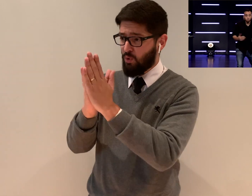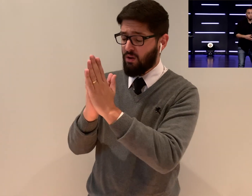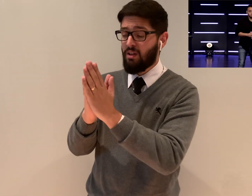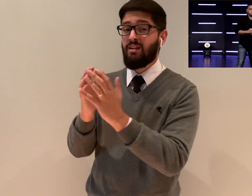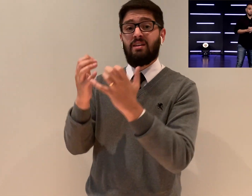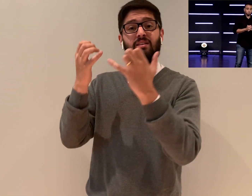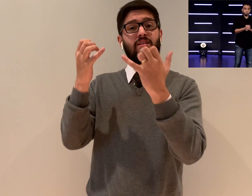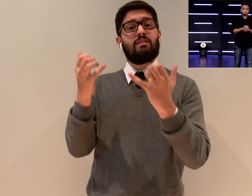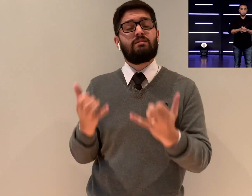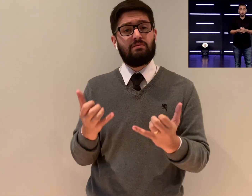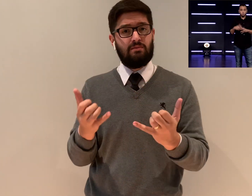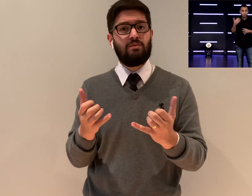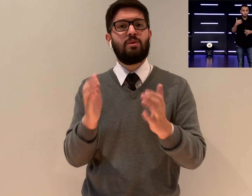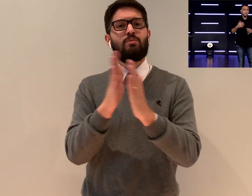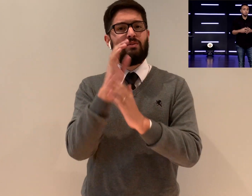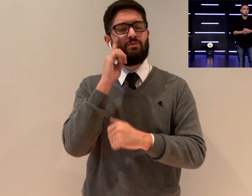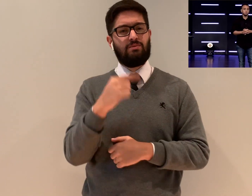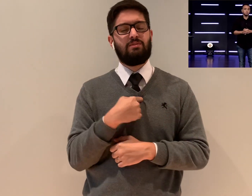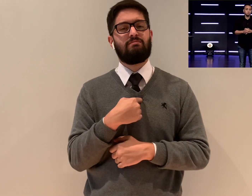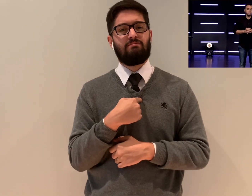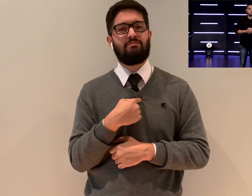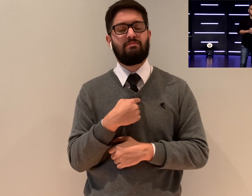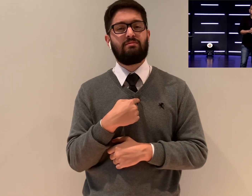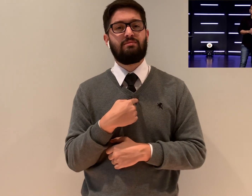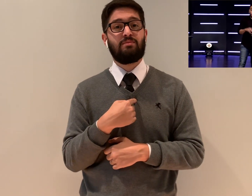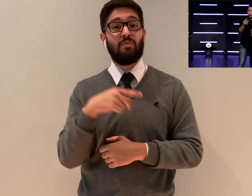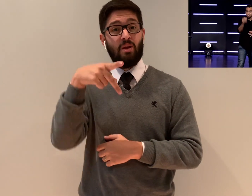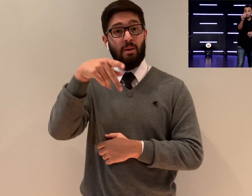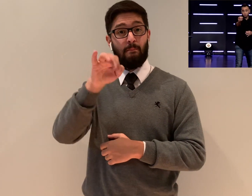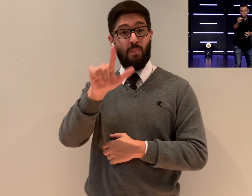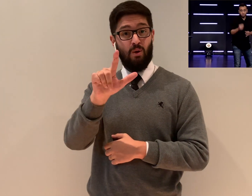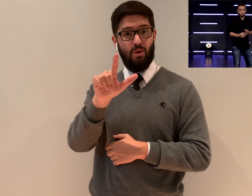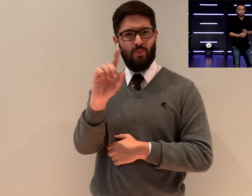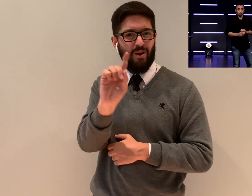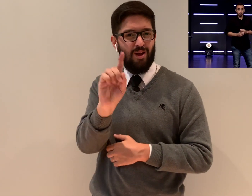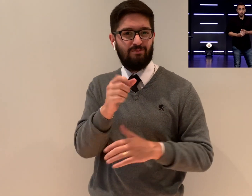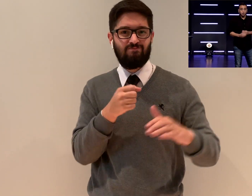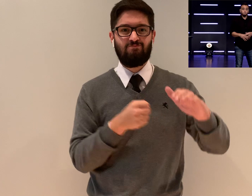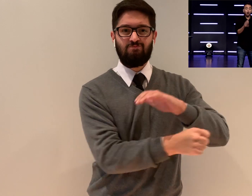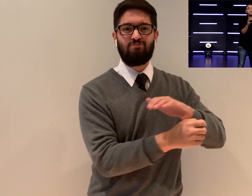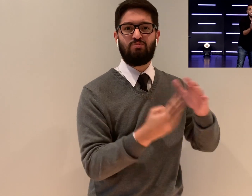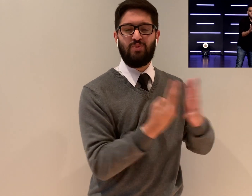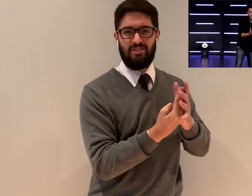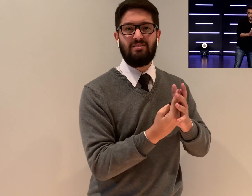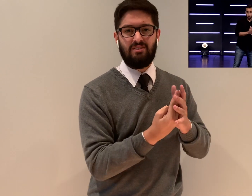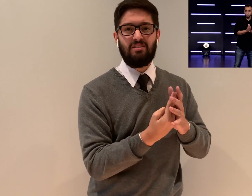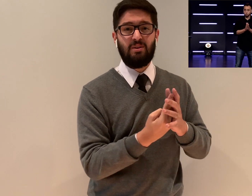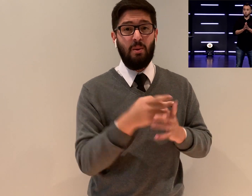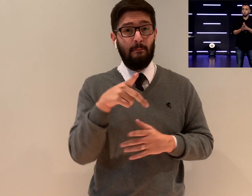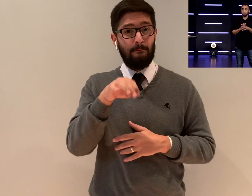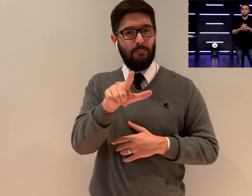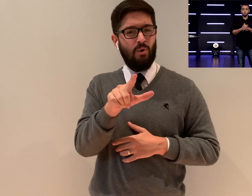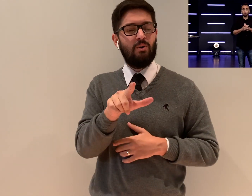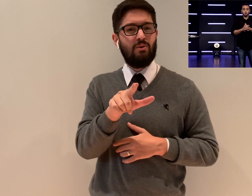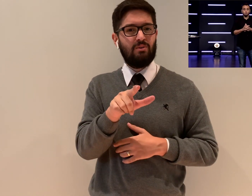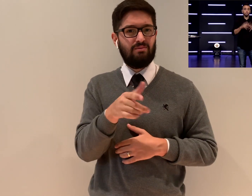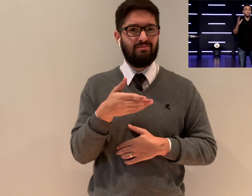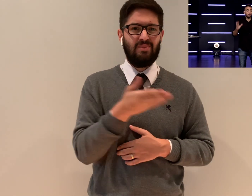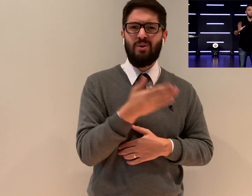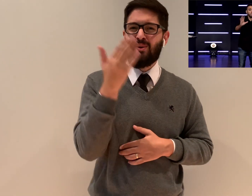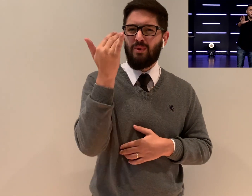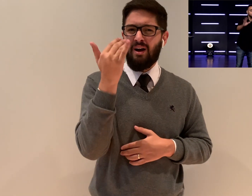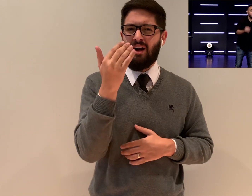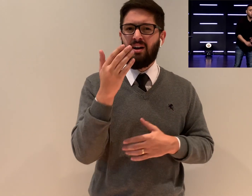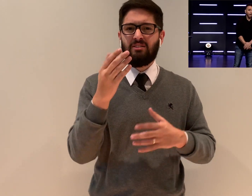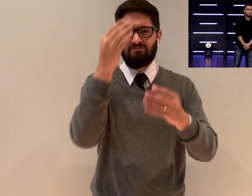Now, pray for me. Paul is in prison. Paul is in jail for